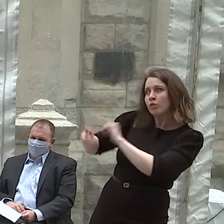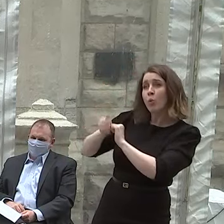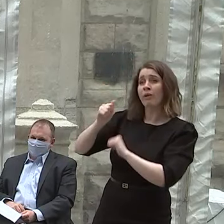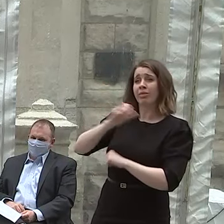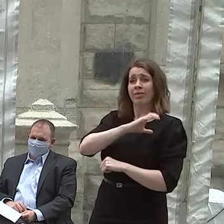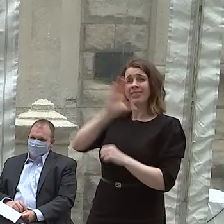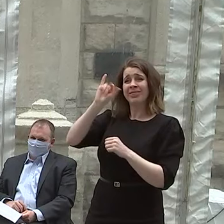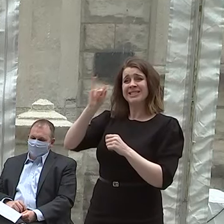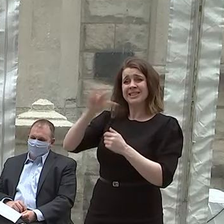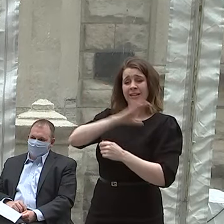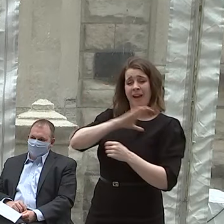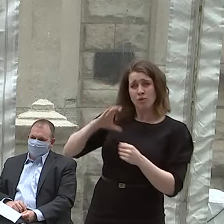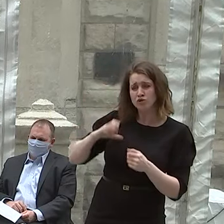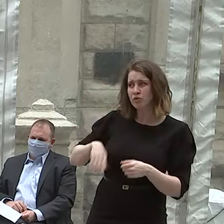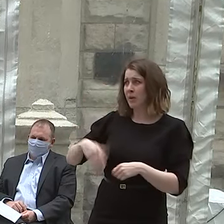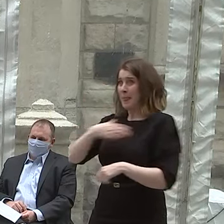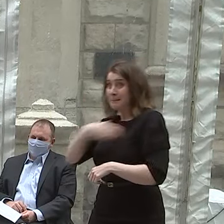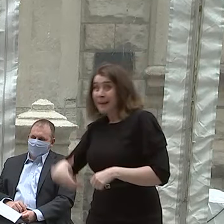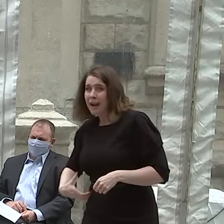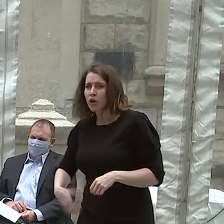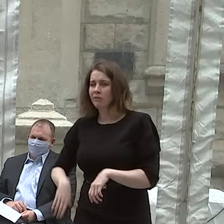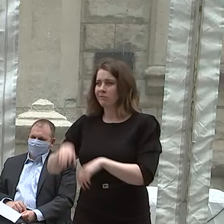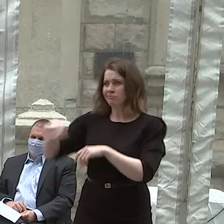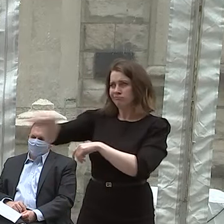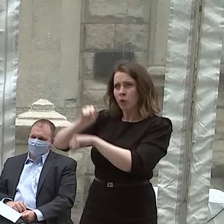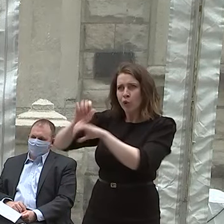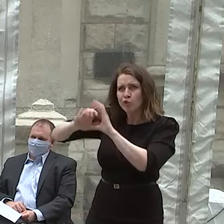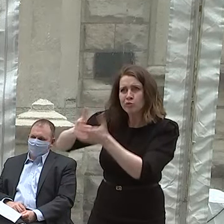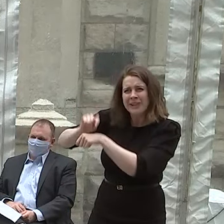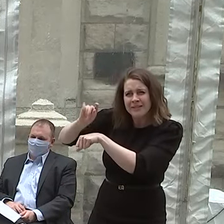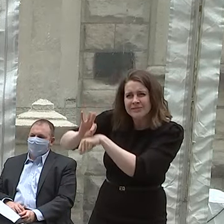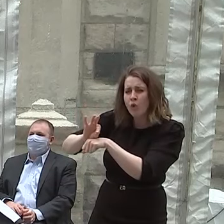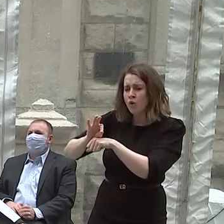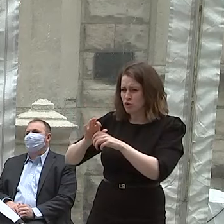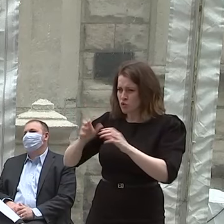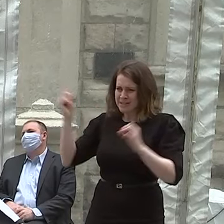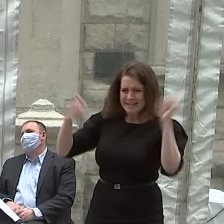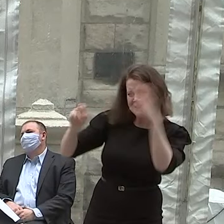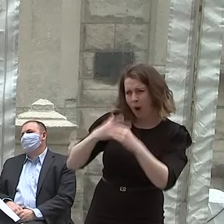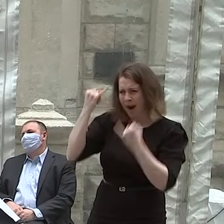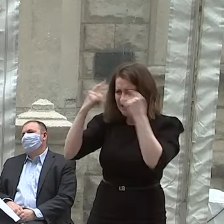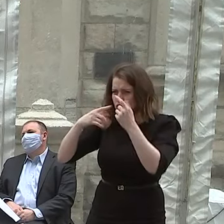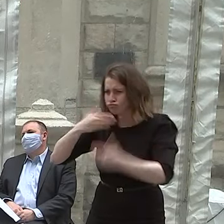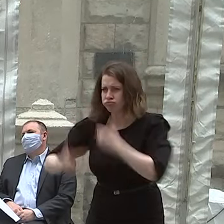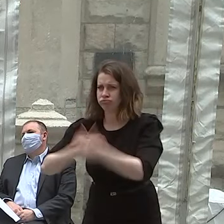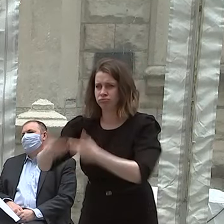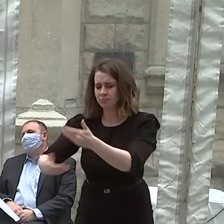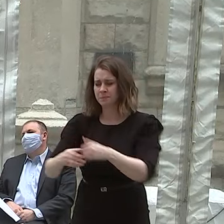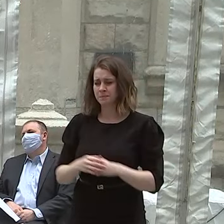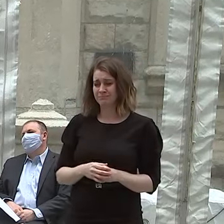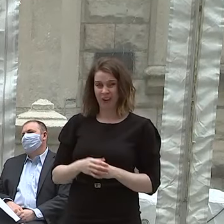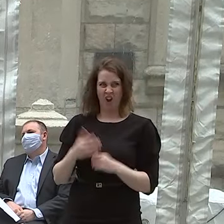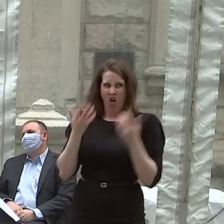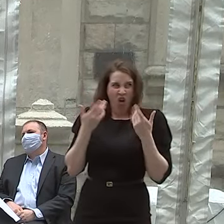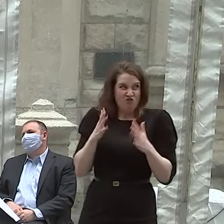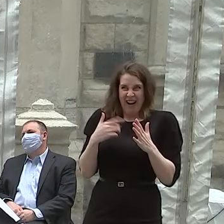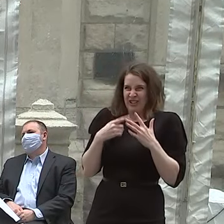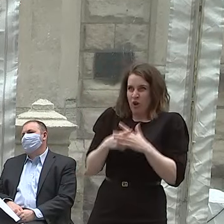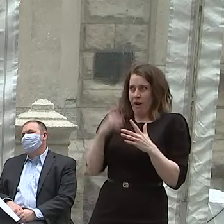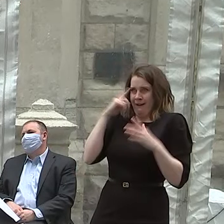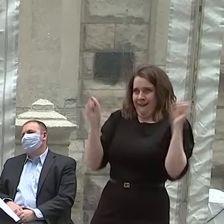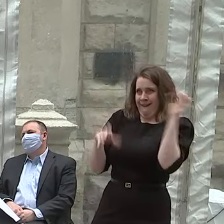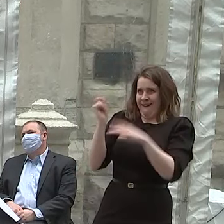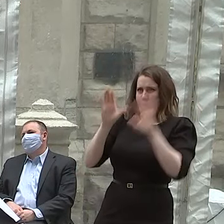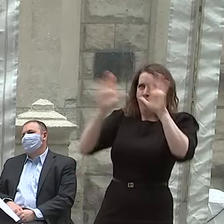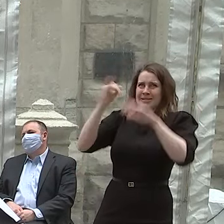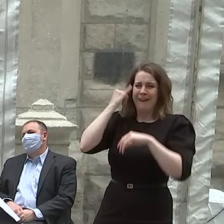regional partners, and this task force to put the best ideas for recovery on the table. We already have great ideas coming in, and I look forward